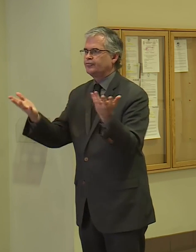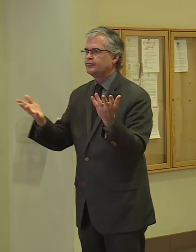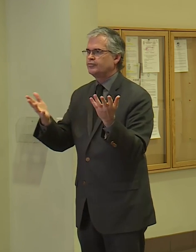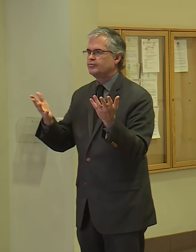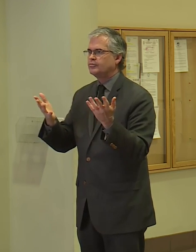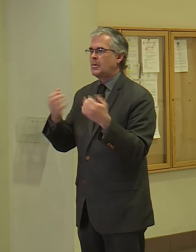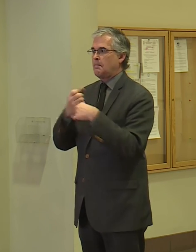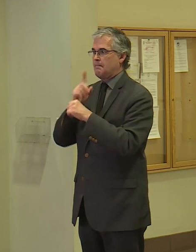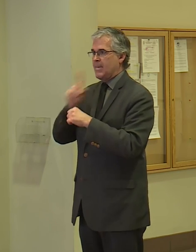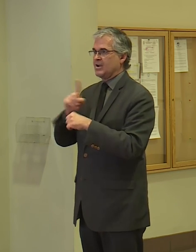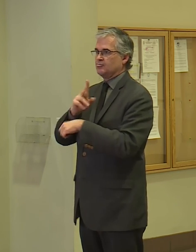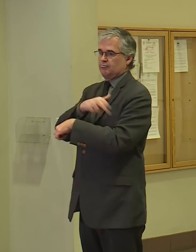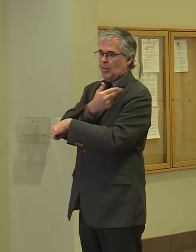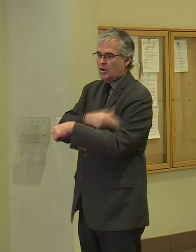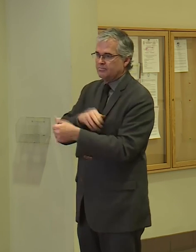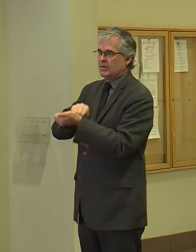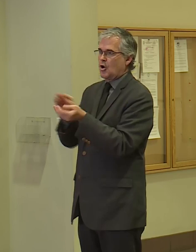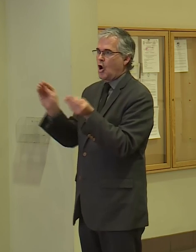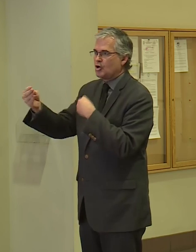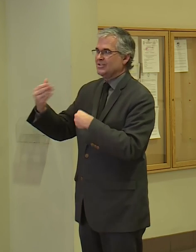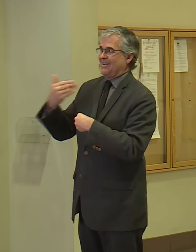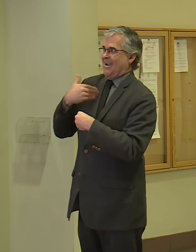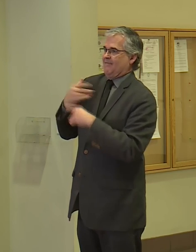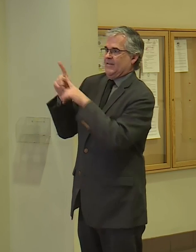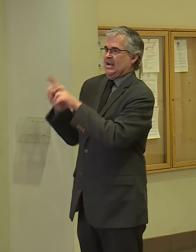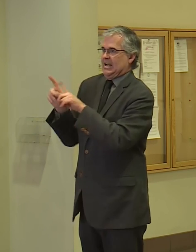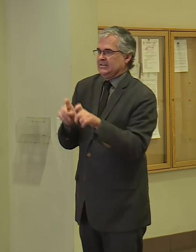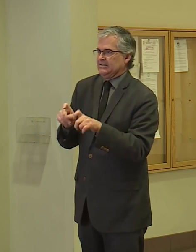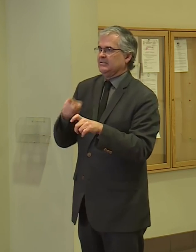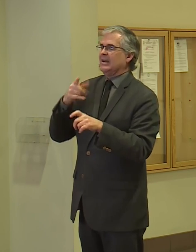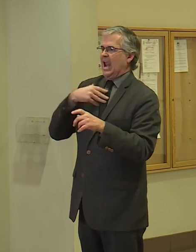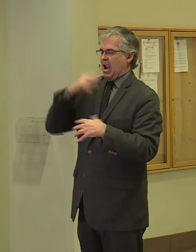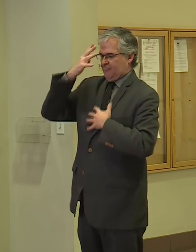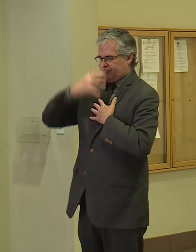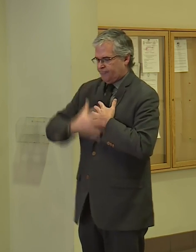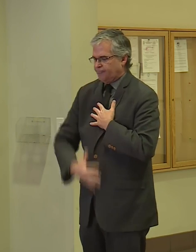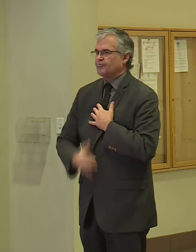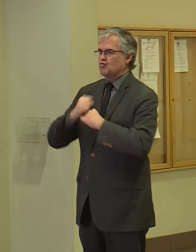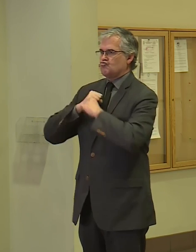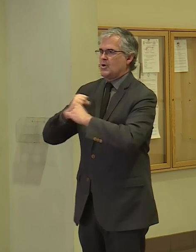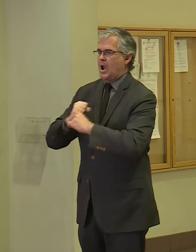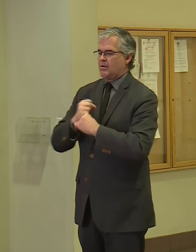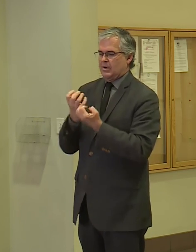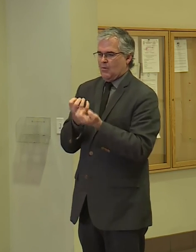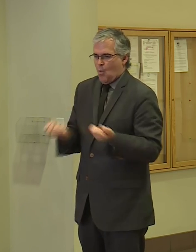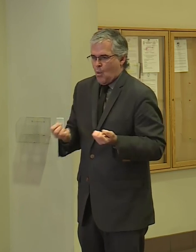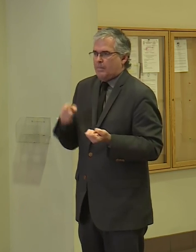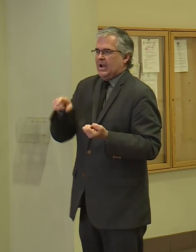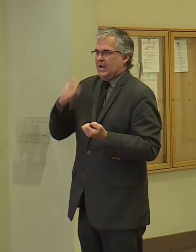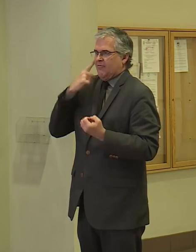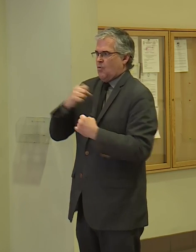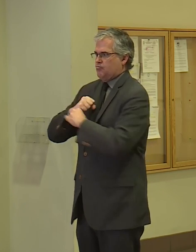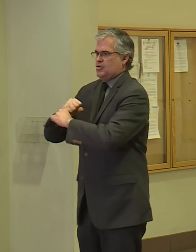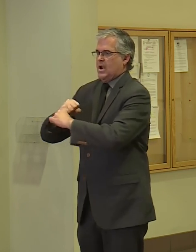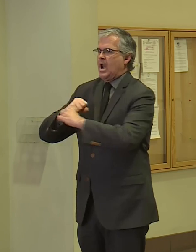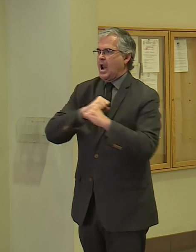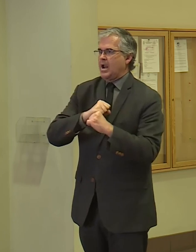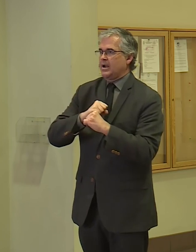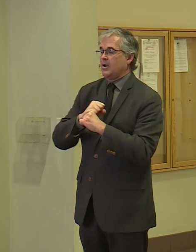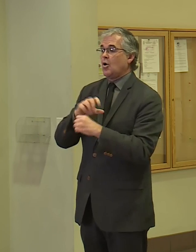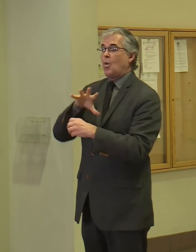agencies have access to the testing protective supplies and life-saving equipment that are necessary to protect both patients and